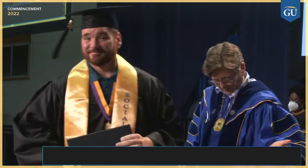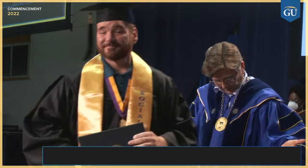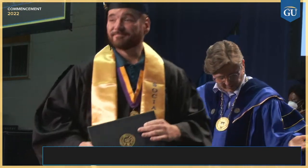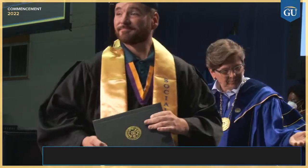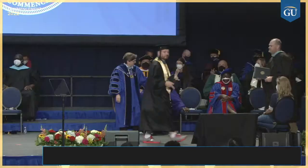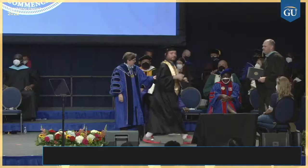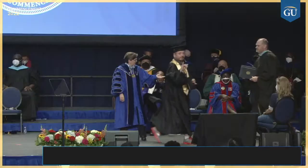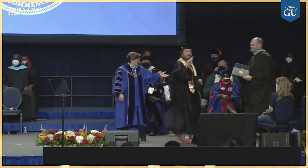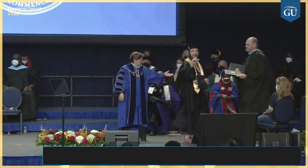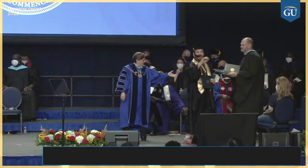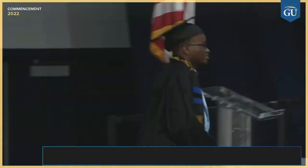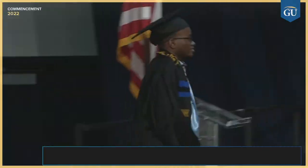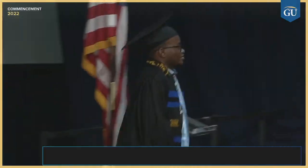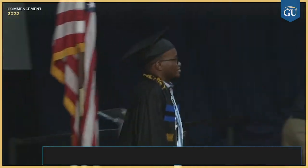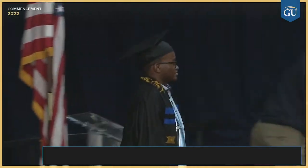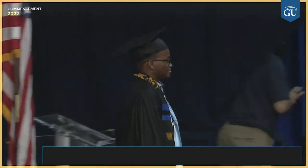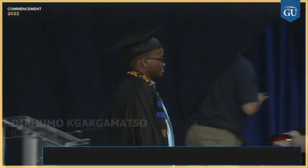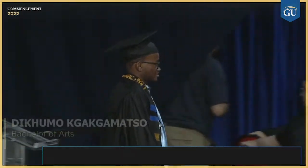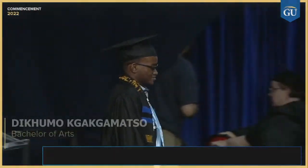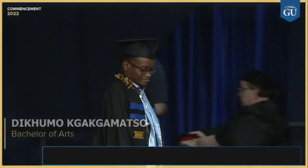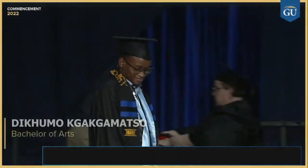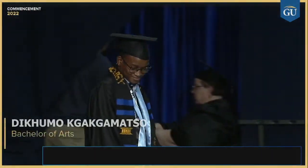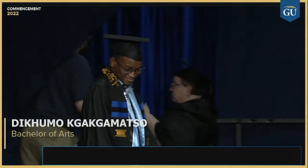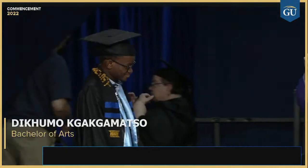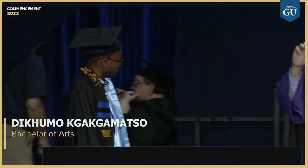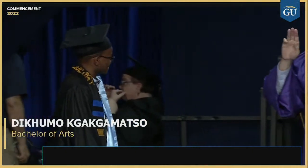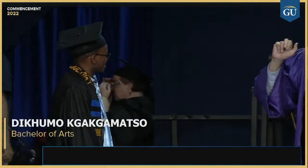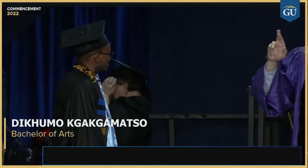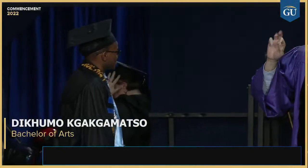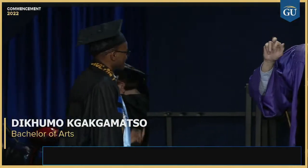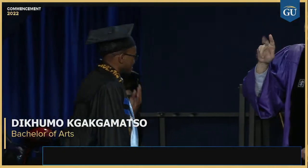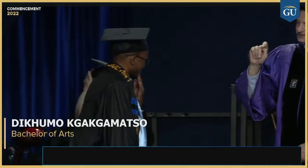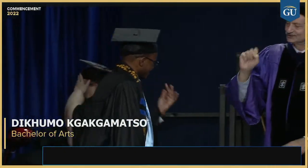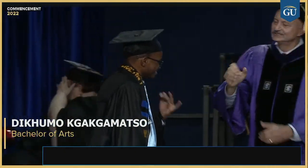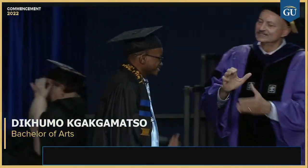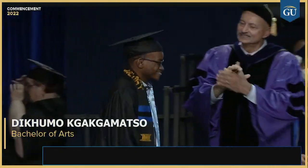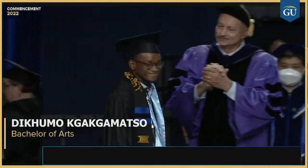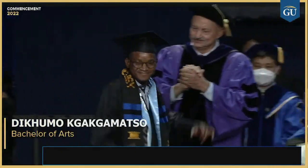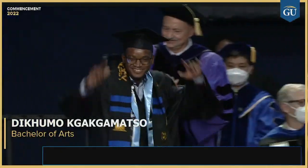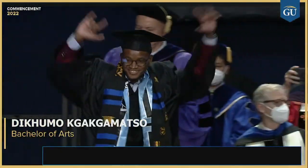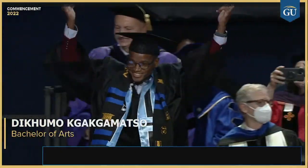Dekumo Kagamatsu, Bachelor of Arts.